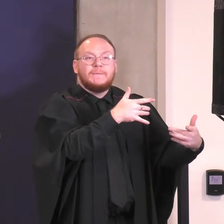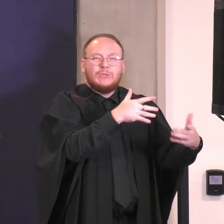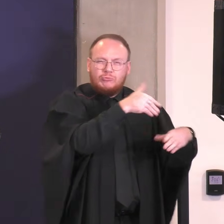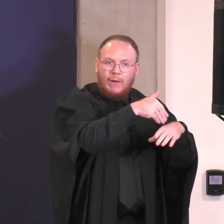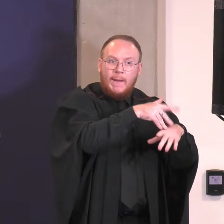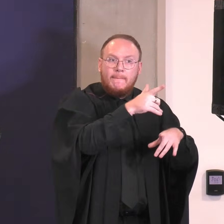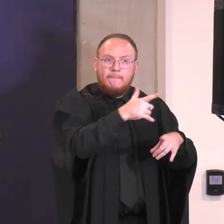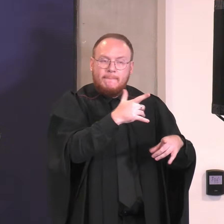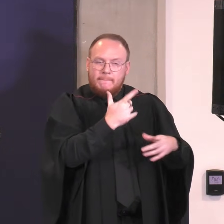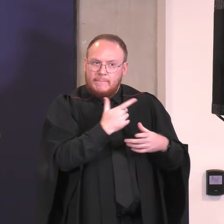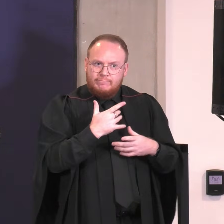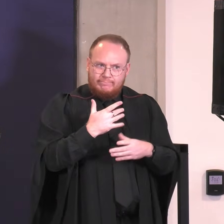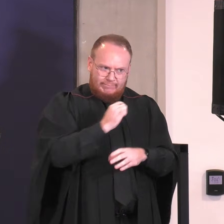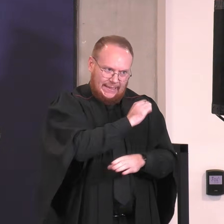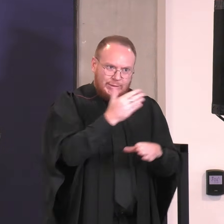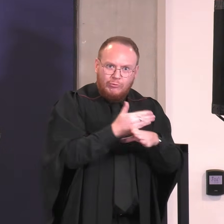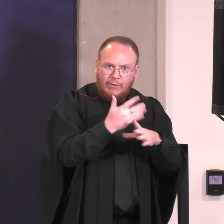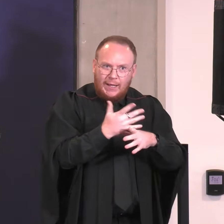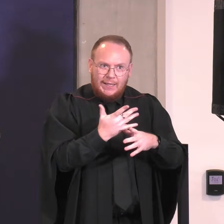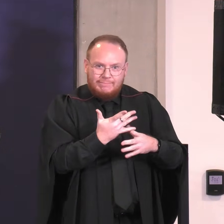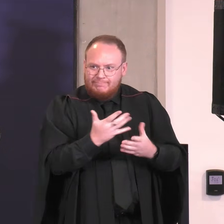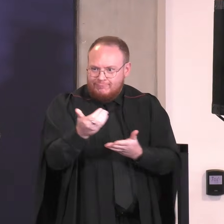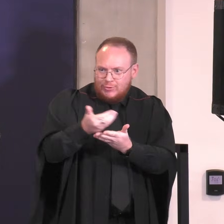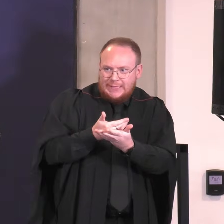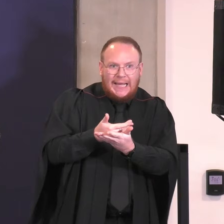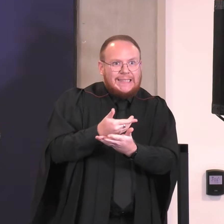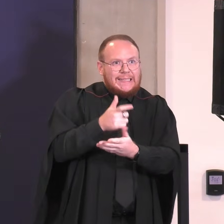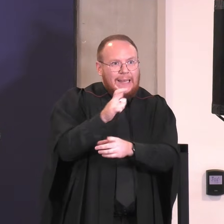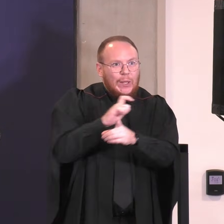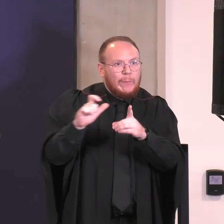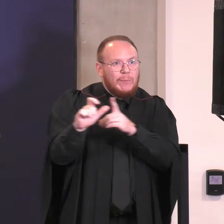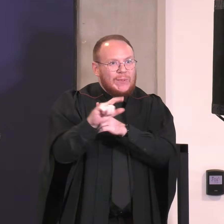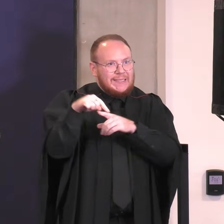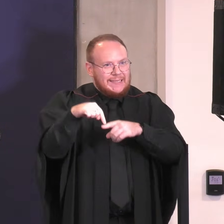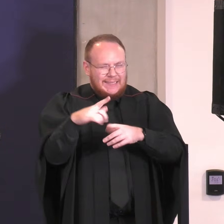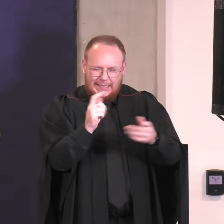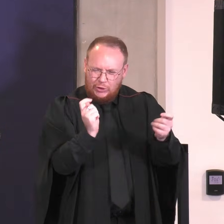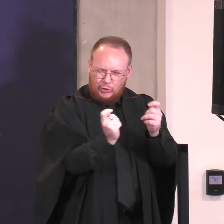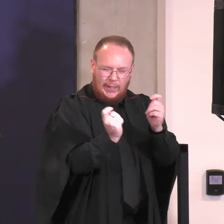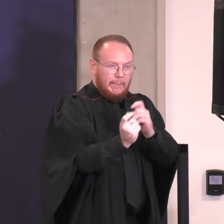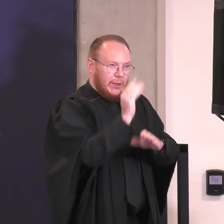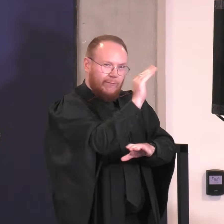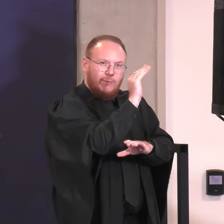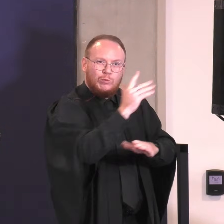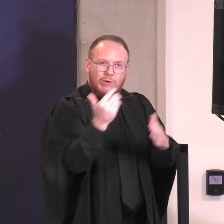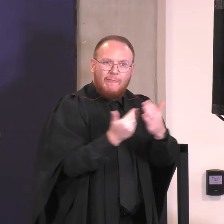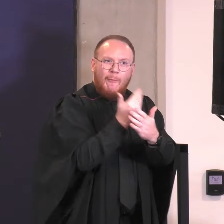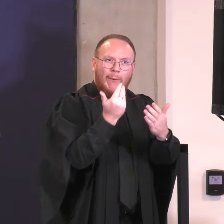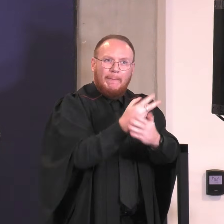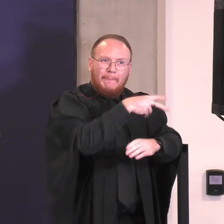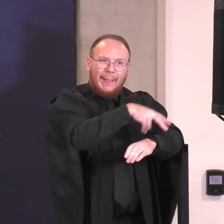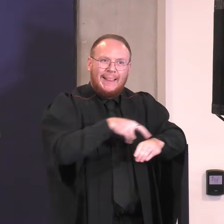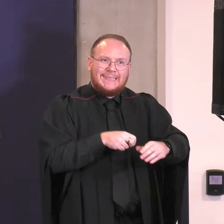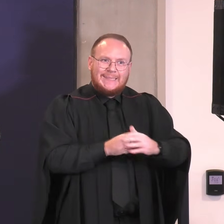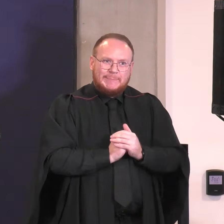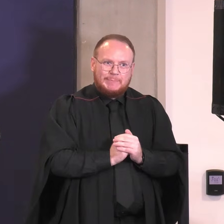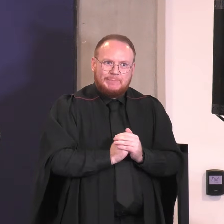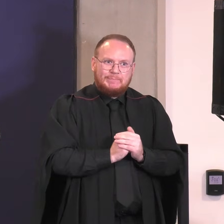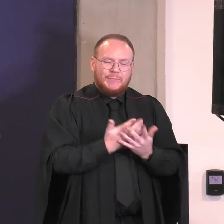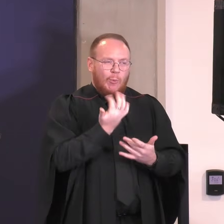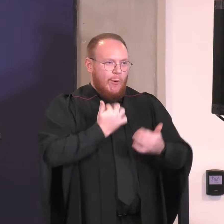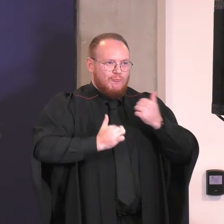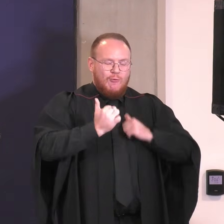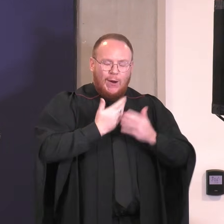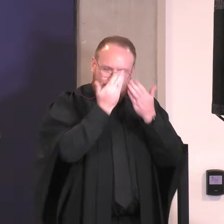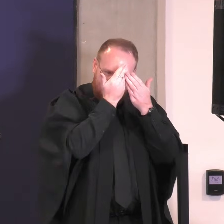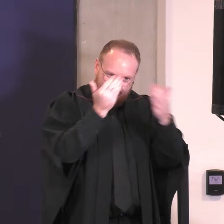to protecting our communities and shaping, indeed, the future of modern policing. We're proud, Alex, to honour you today